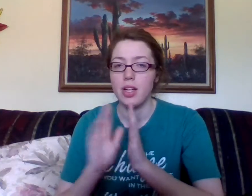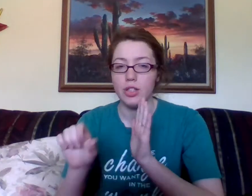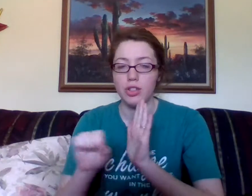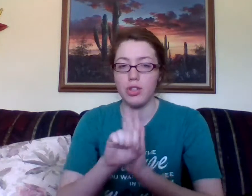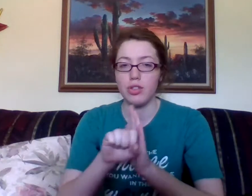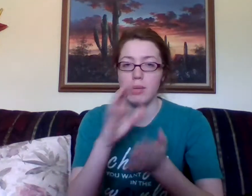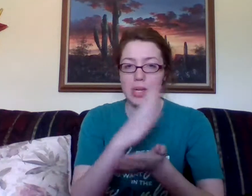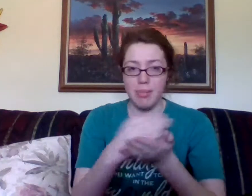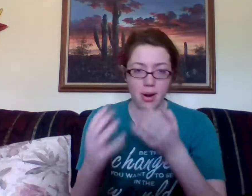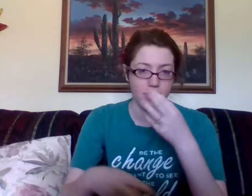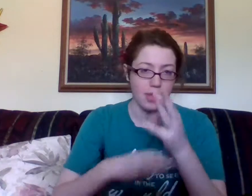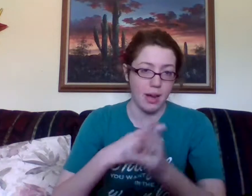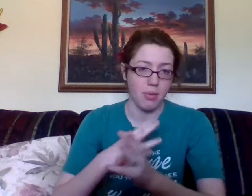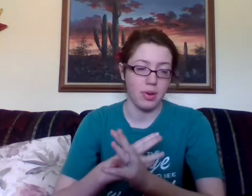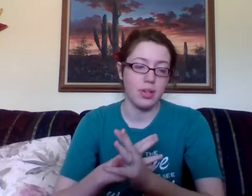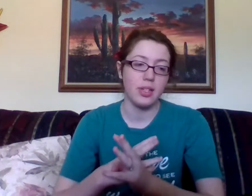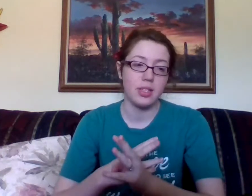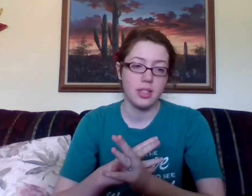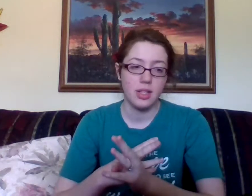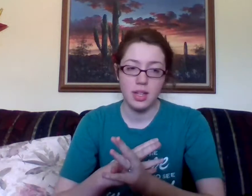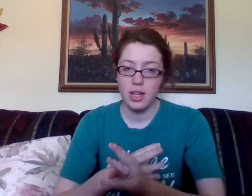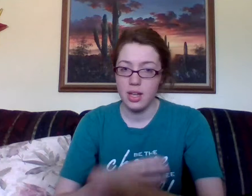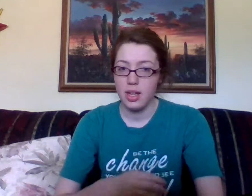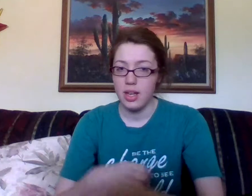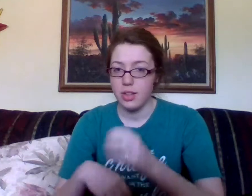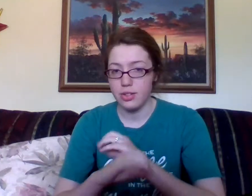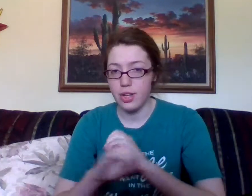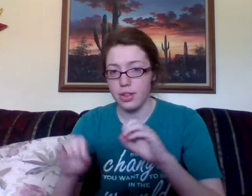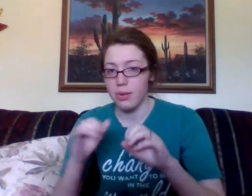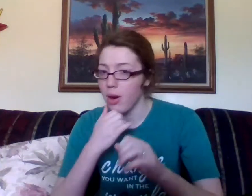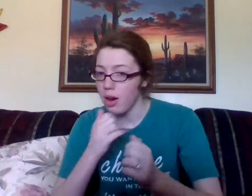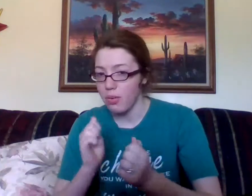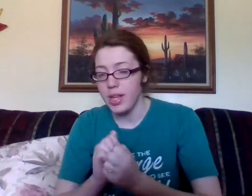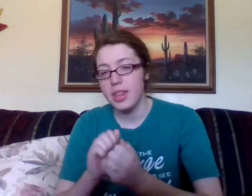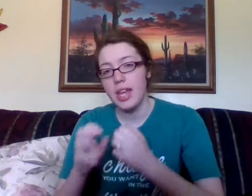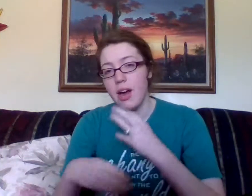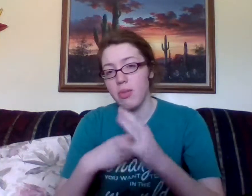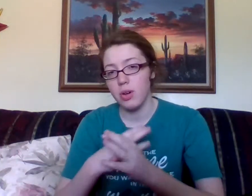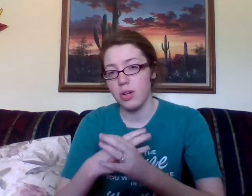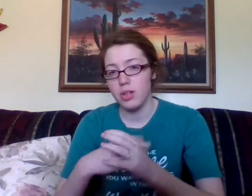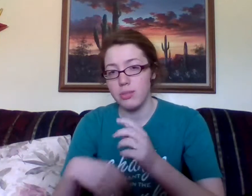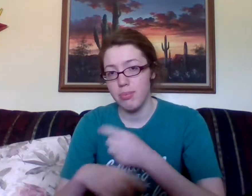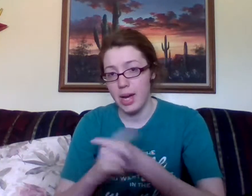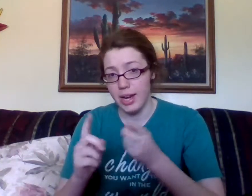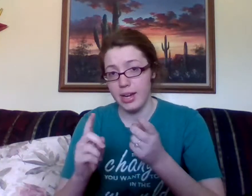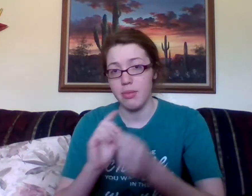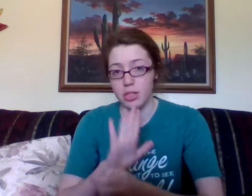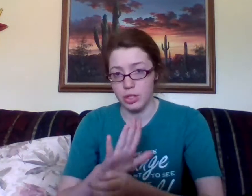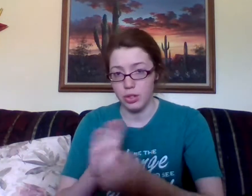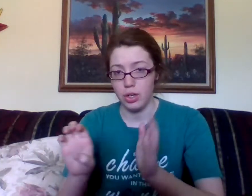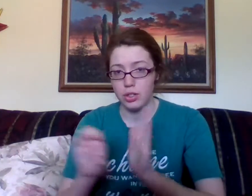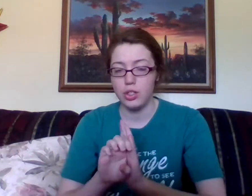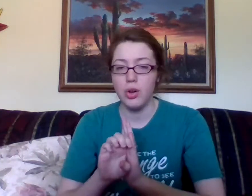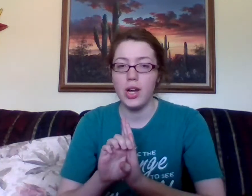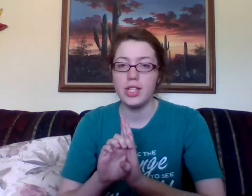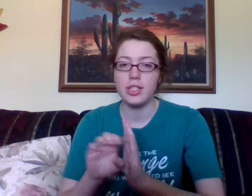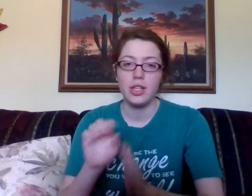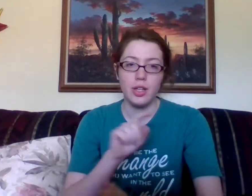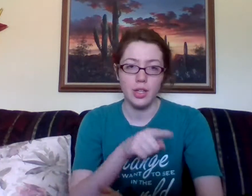You chose to be a part of that world. There's nothing wrong with that world, but it was your choice. You